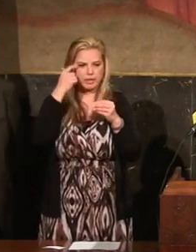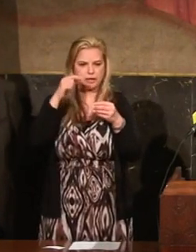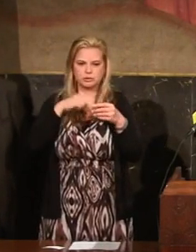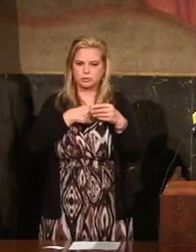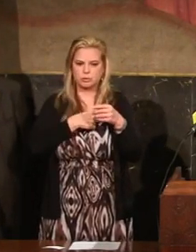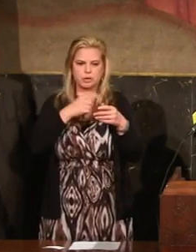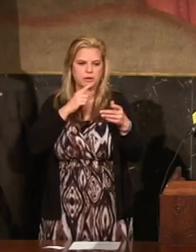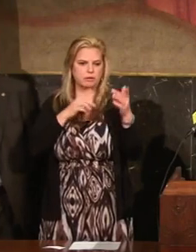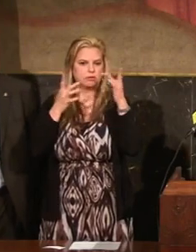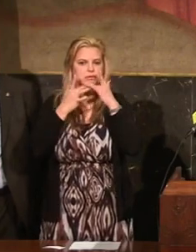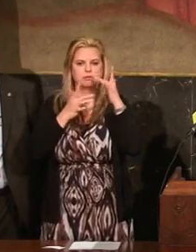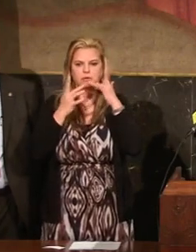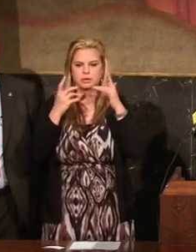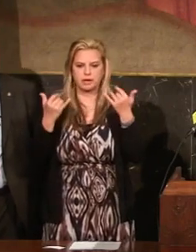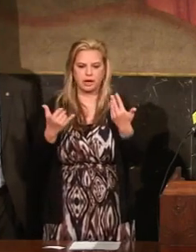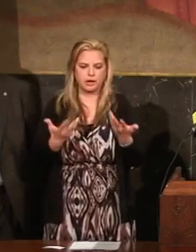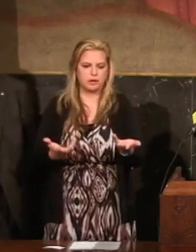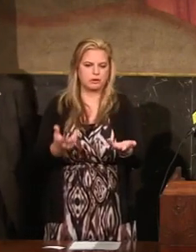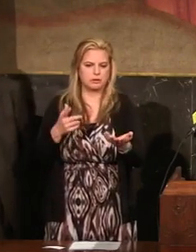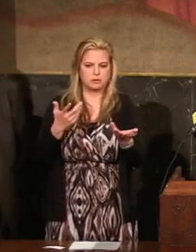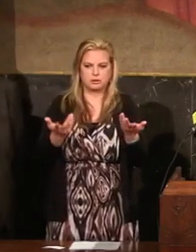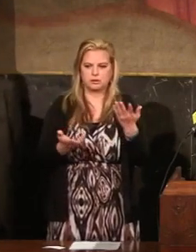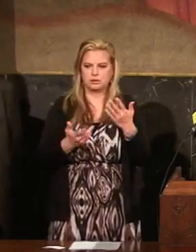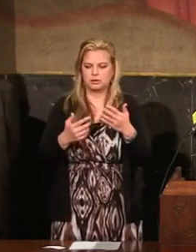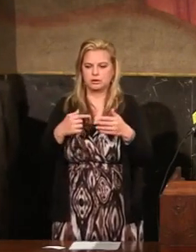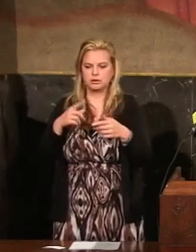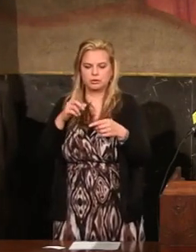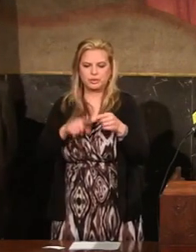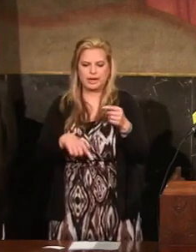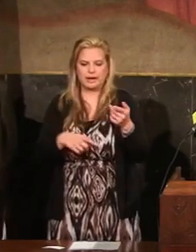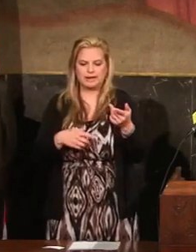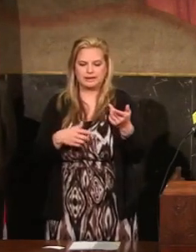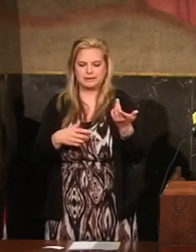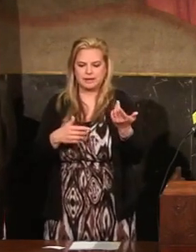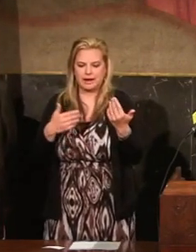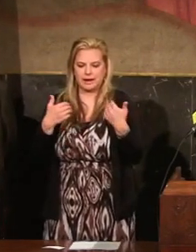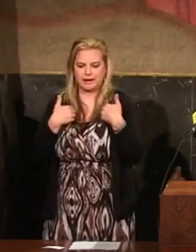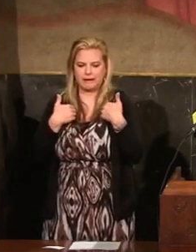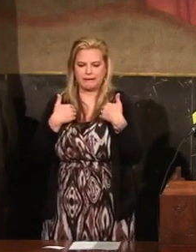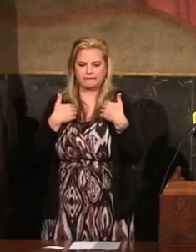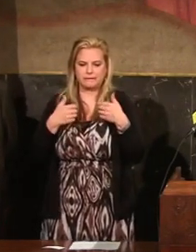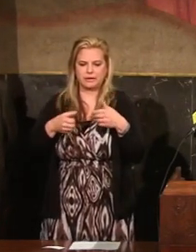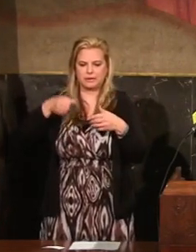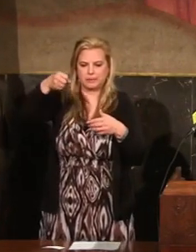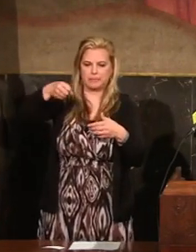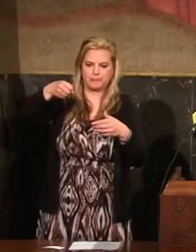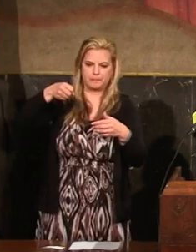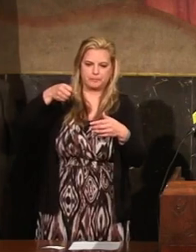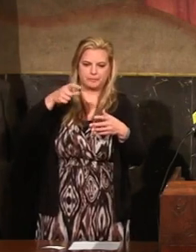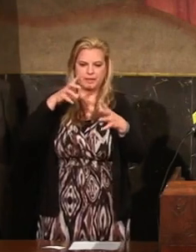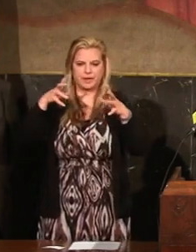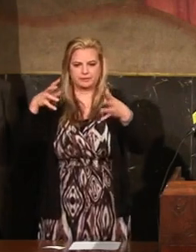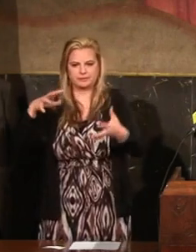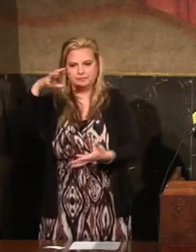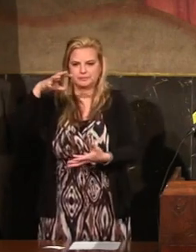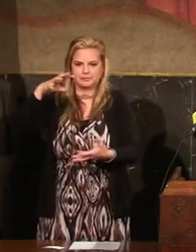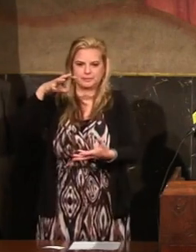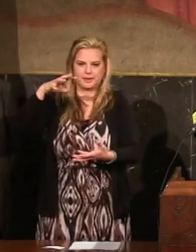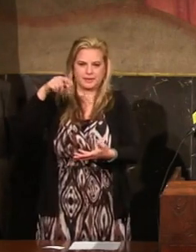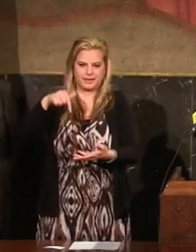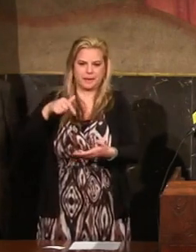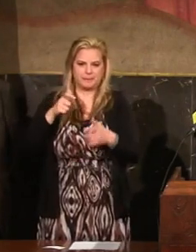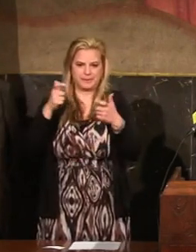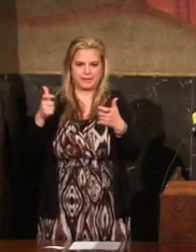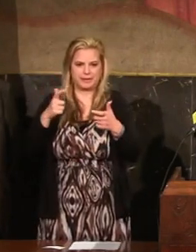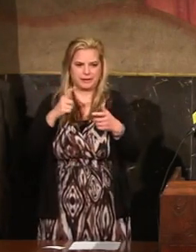minimum, we can fund that. You can't then have buckets that large that will not eliminate programs. So